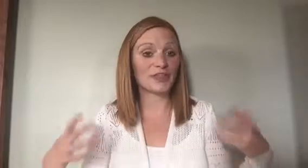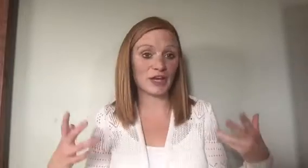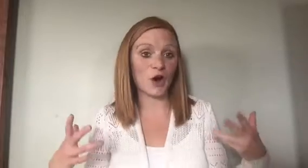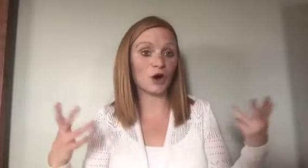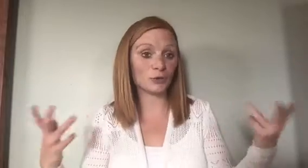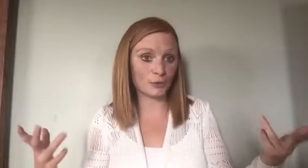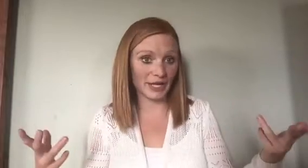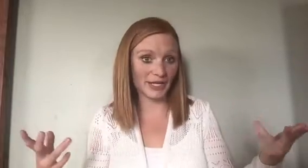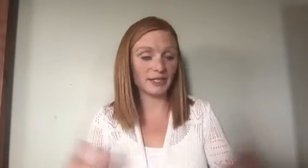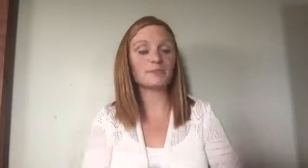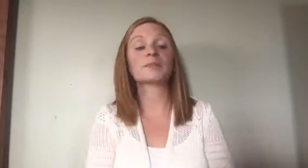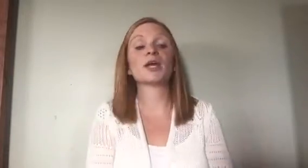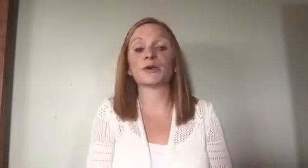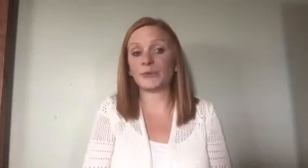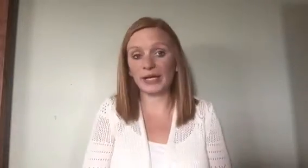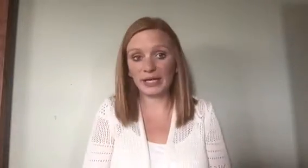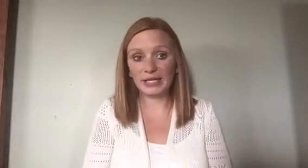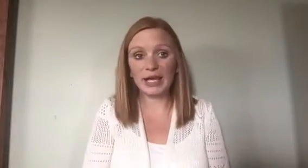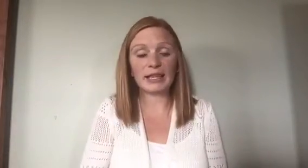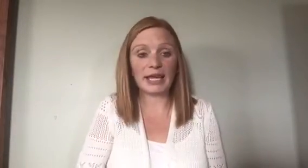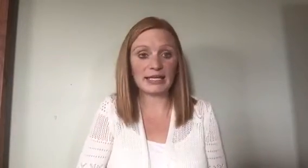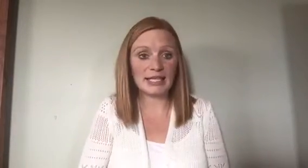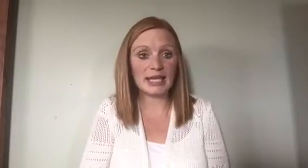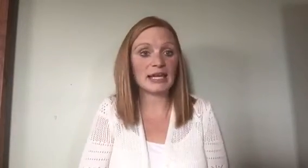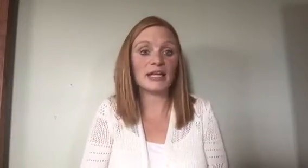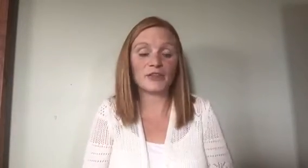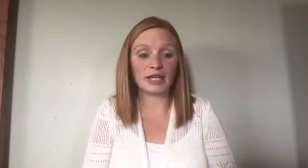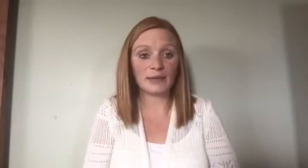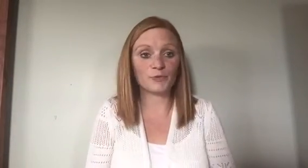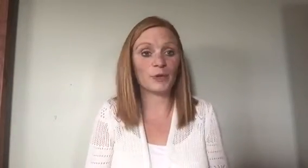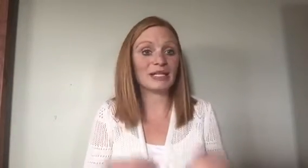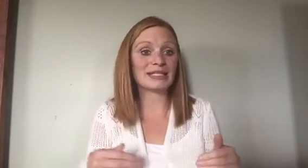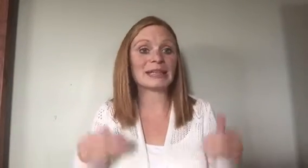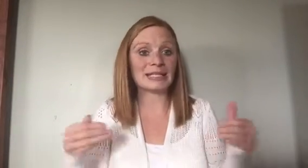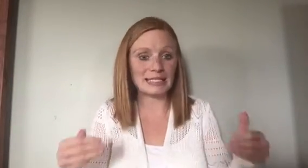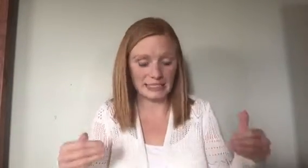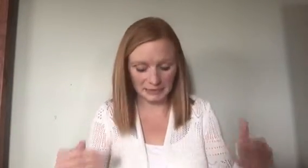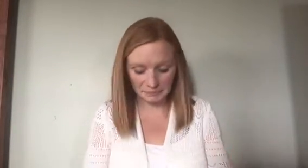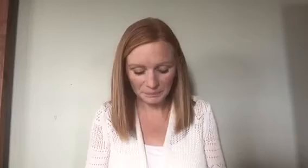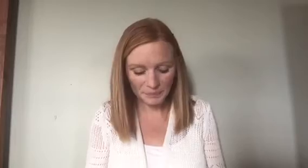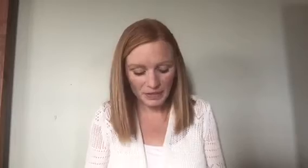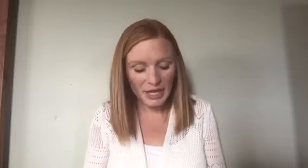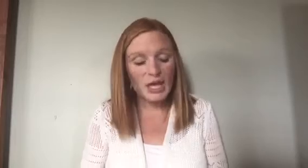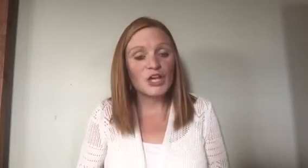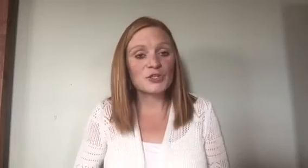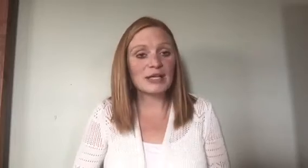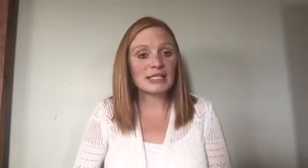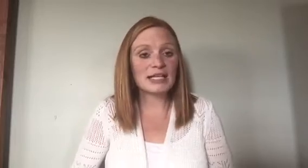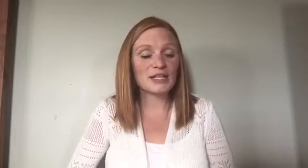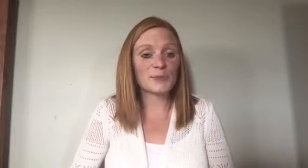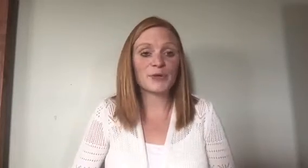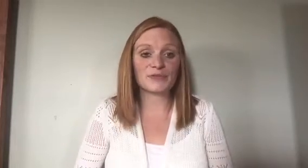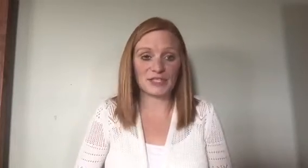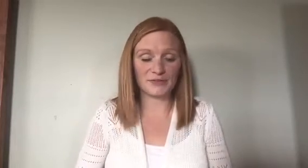they call ranking. Ranking, like I said, another name for it is listing. So as I said in the previous